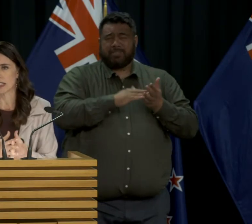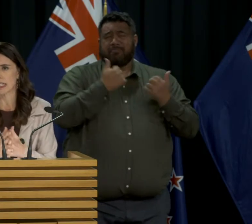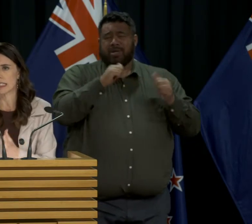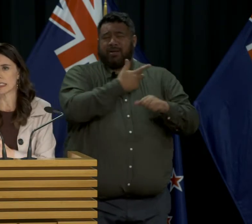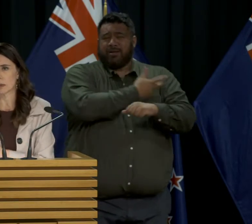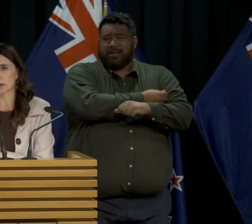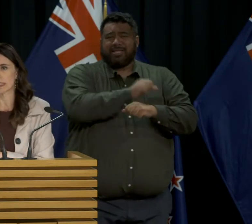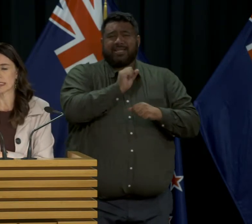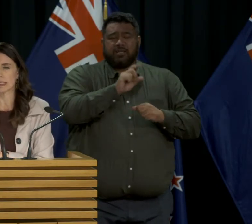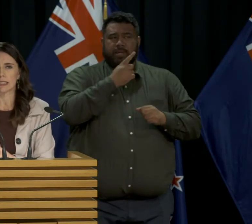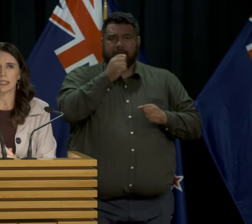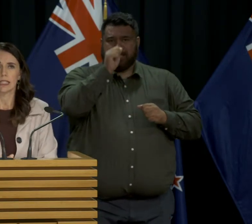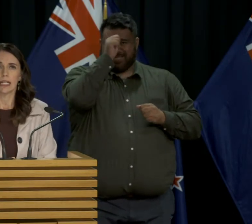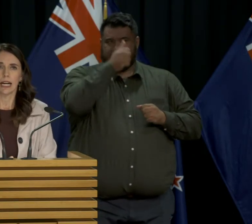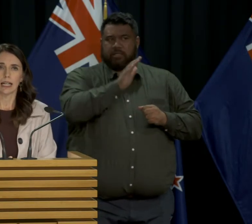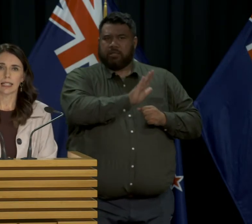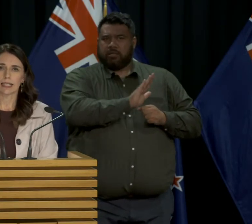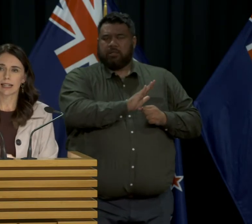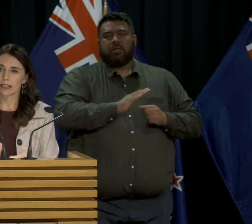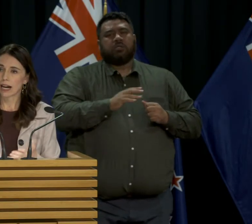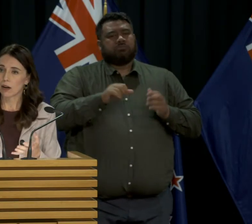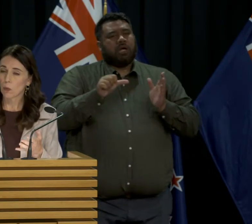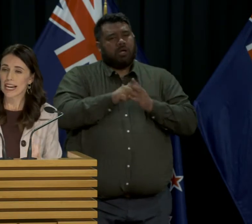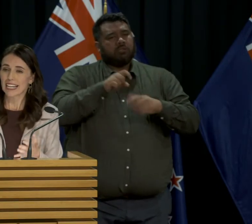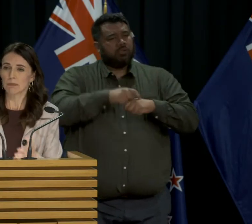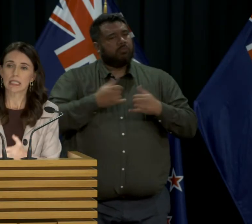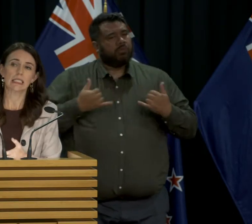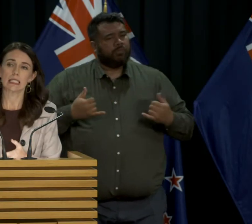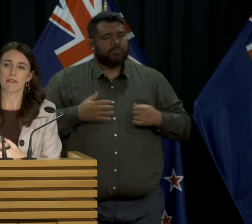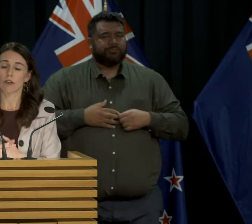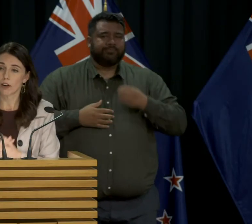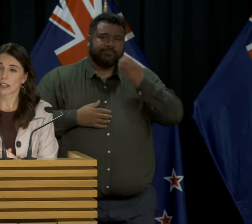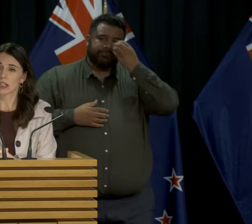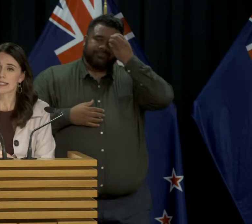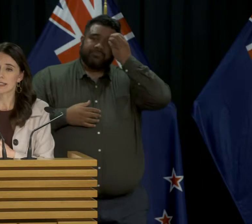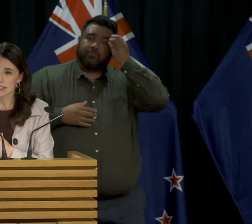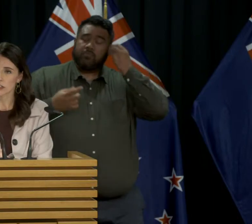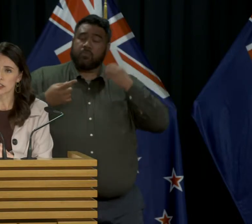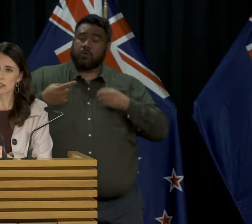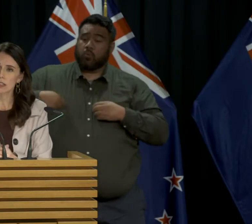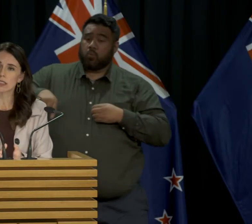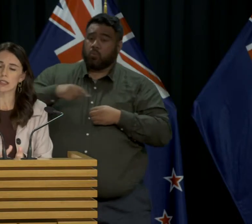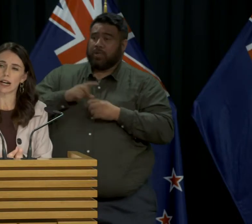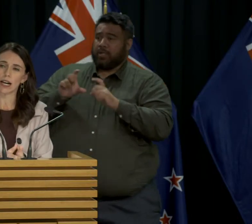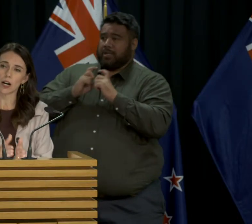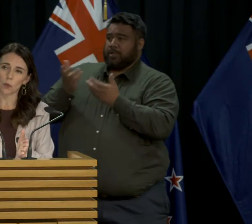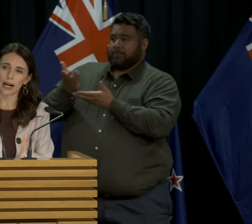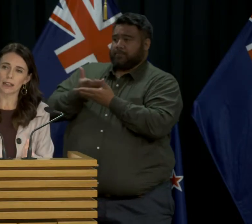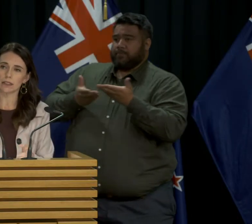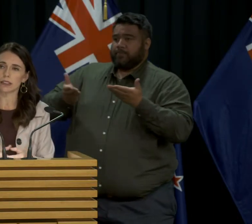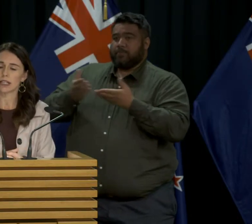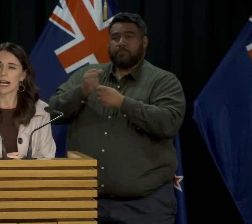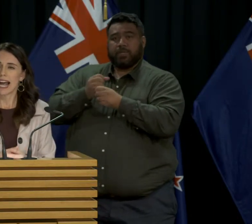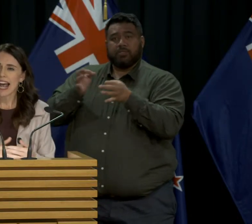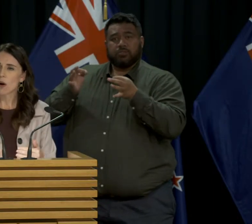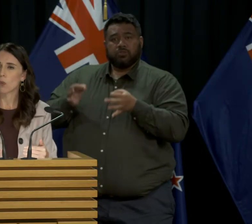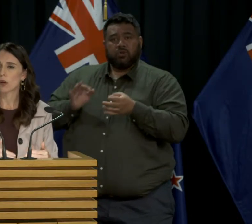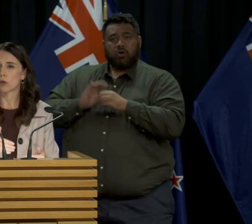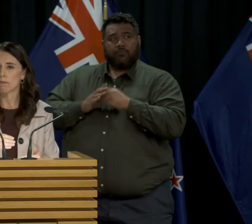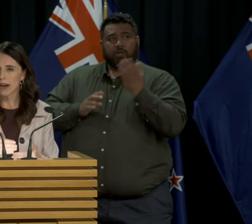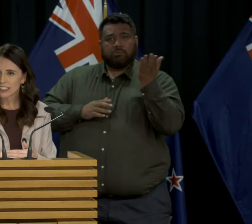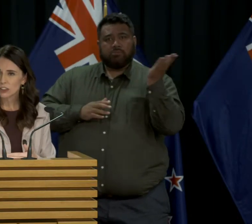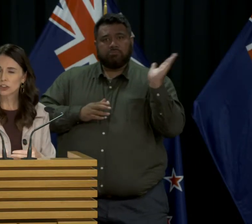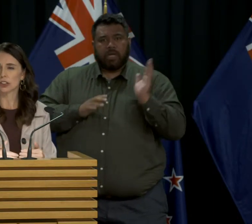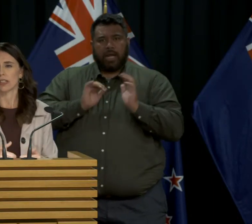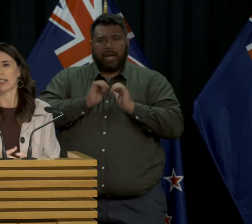circumstances for India at present. We as ministers have not finalised decisions around how